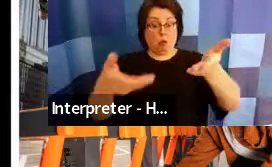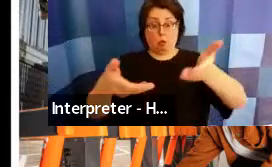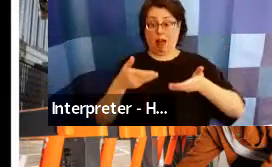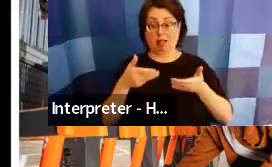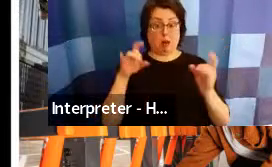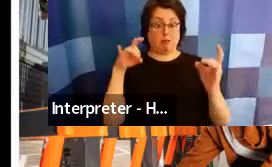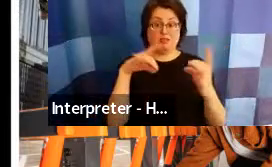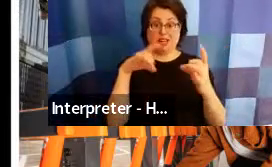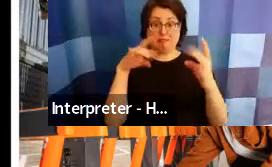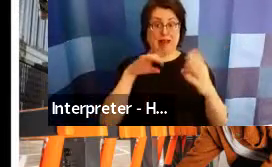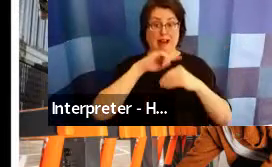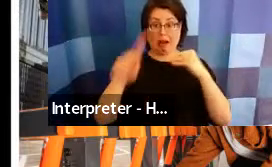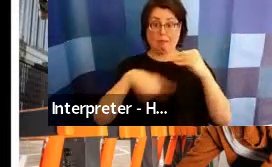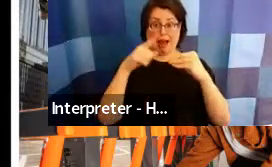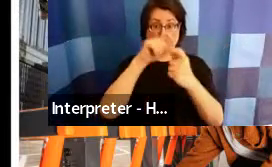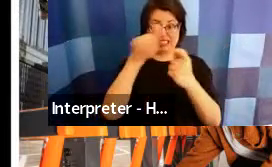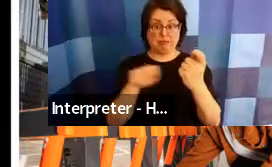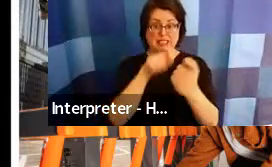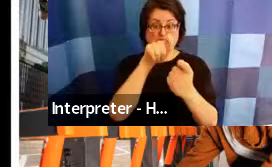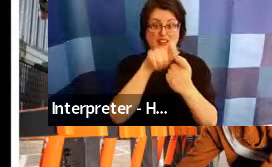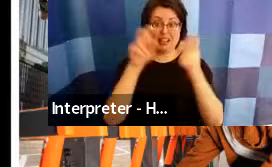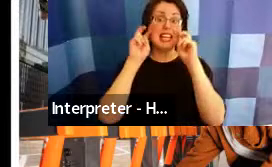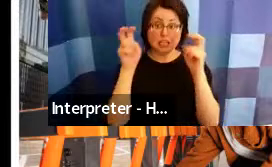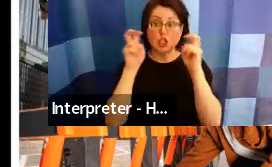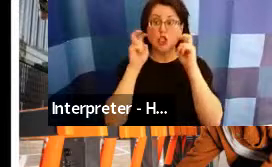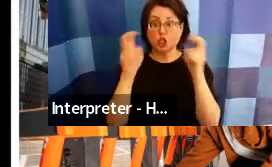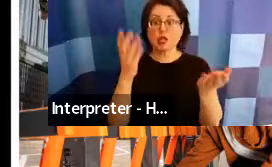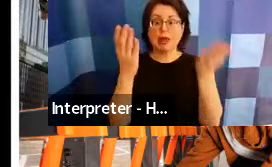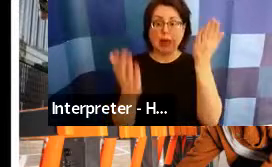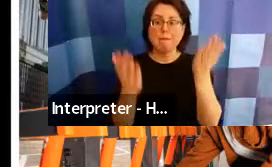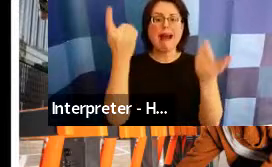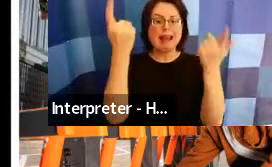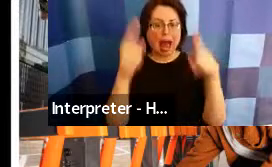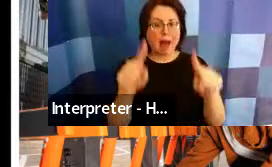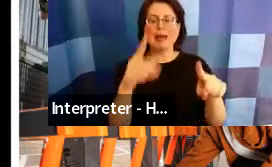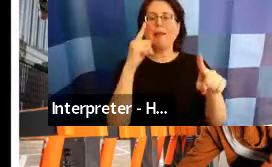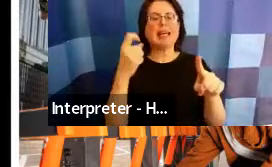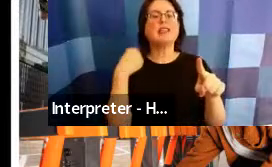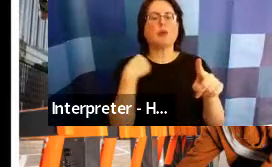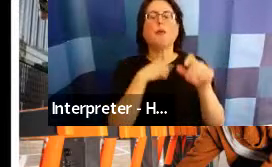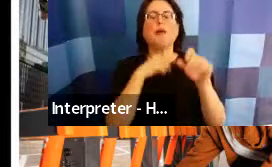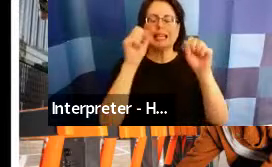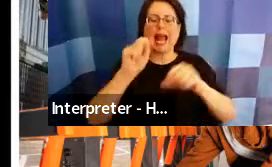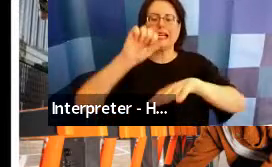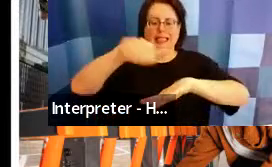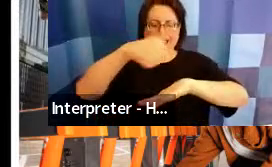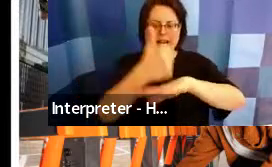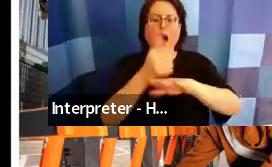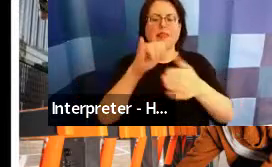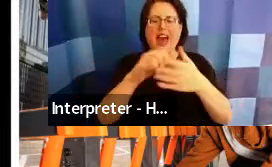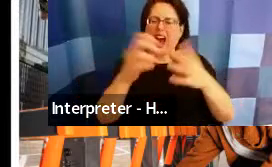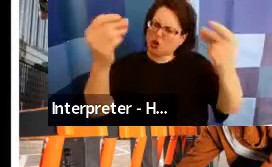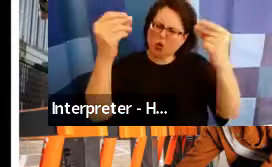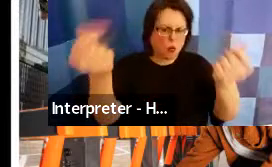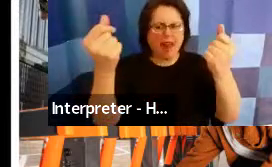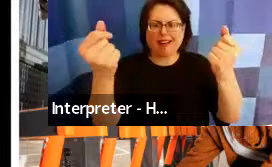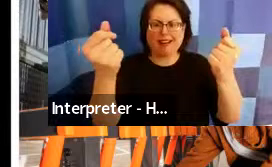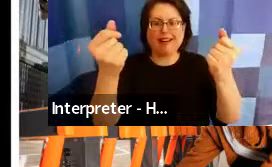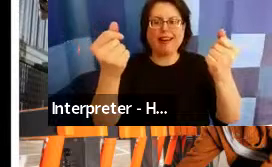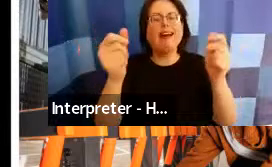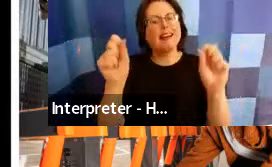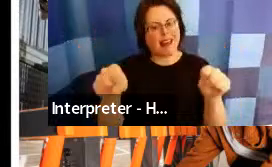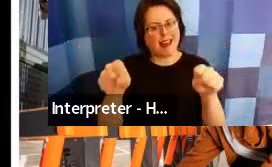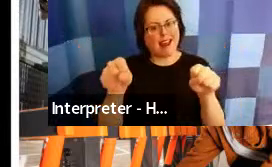on specific issues that may be occurring, because we can implement these very quickly